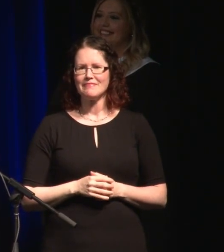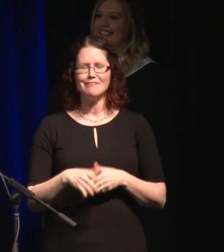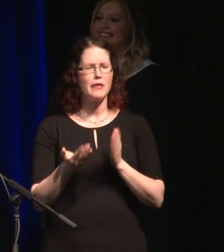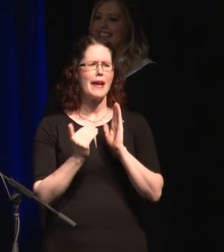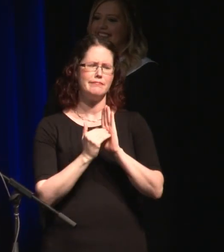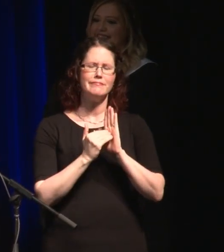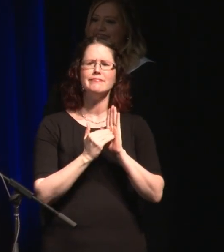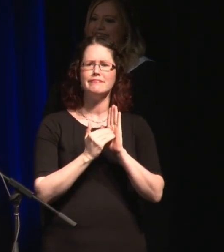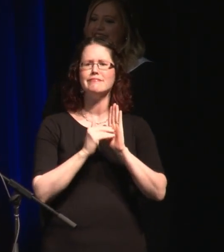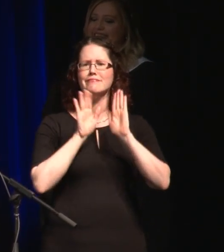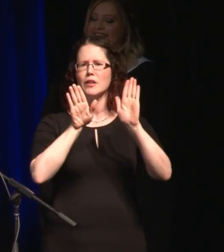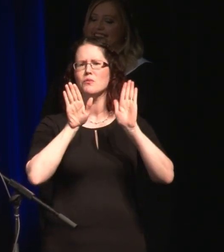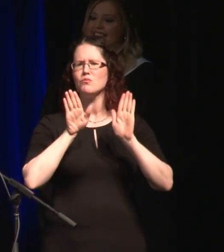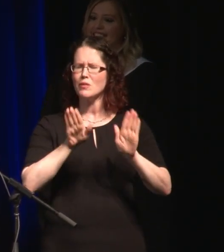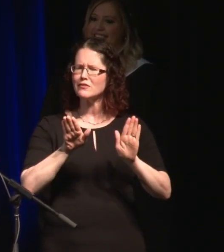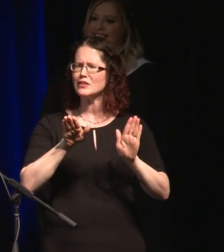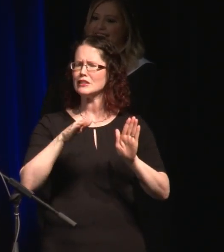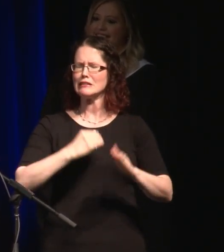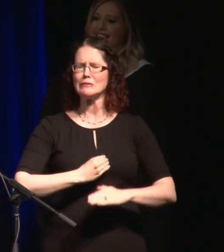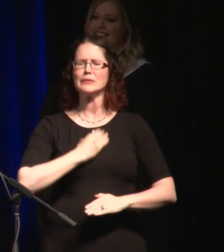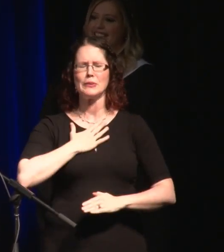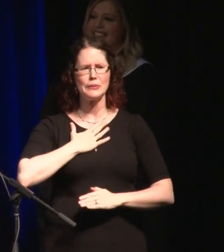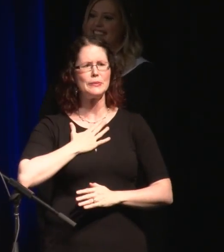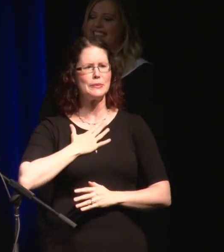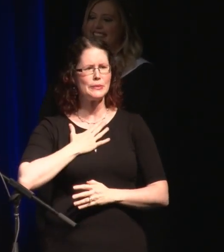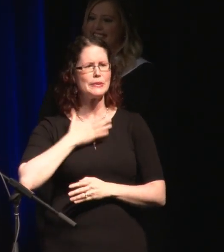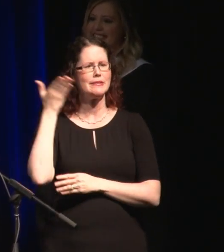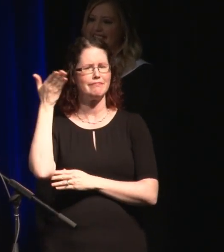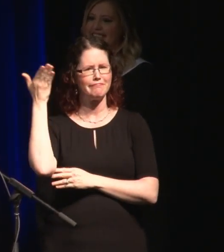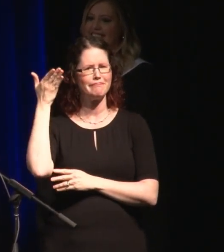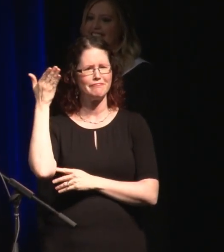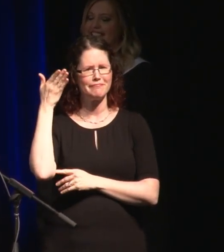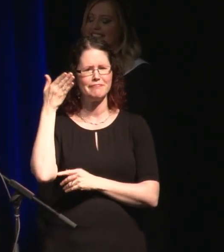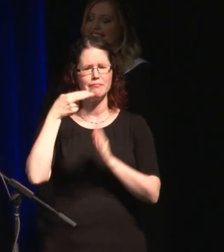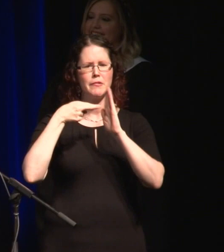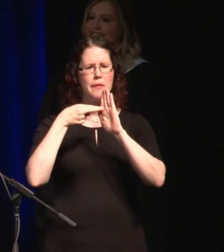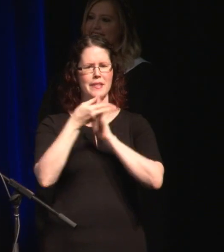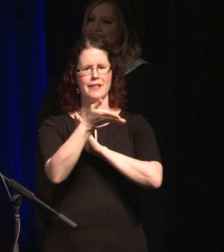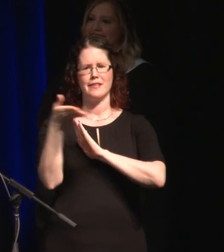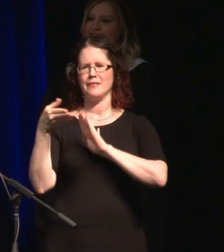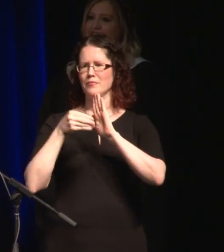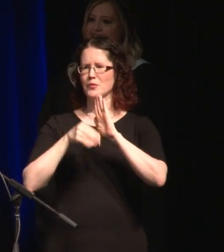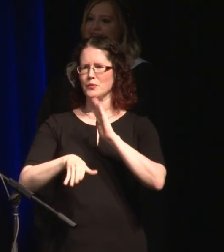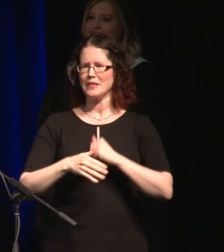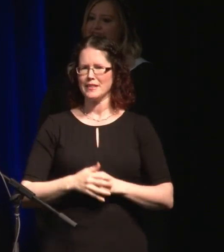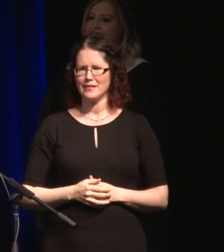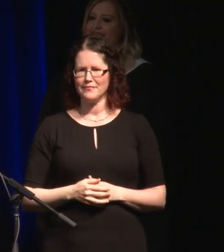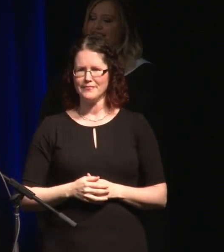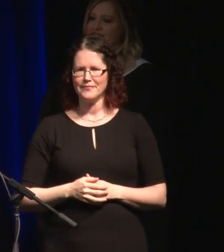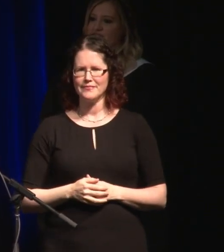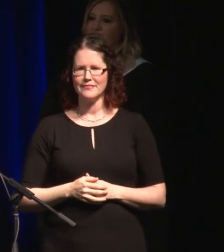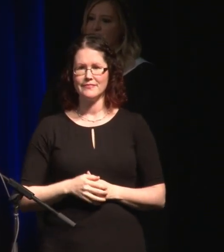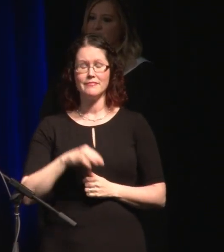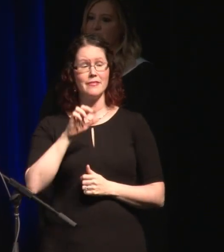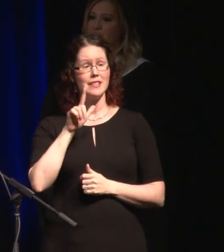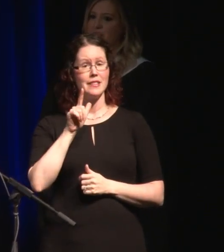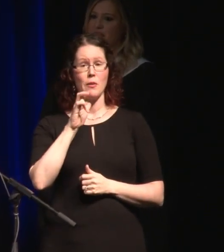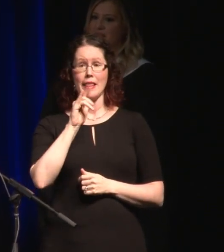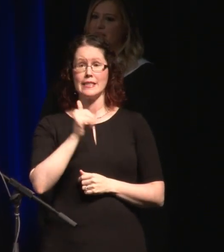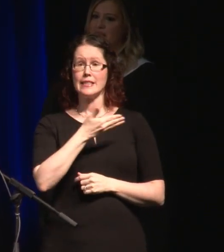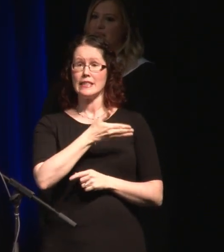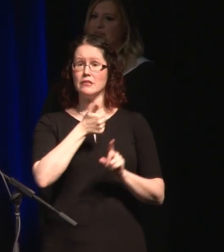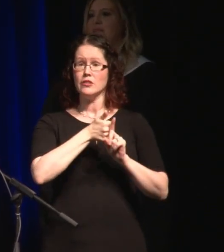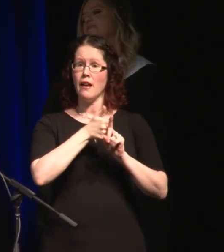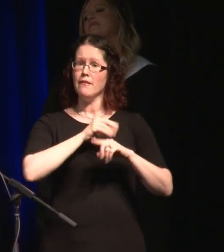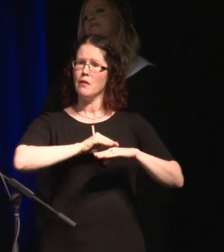Again, thanks for that wonderful, inspirational talk to your fellow students. And just like Lindsay's making her mark at